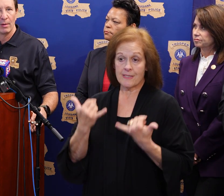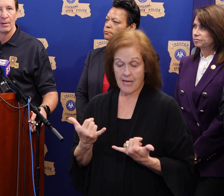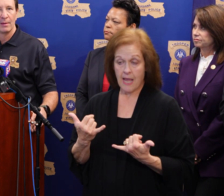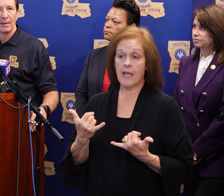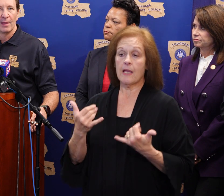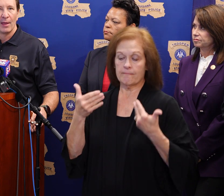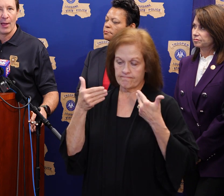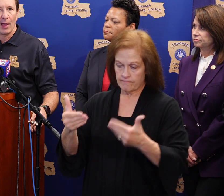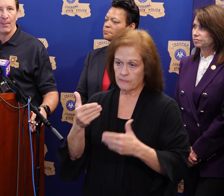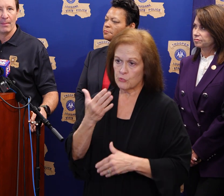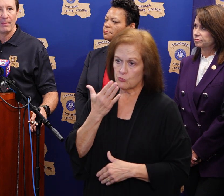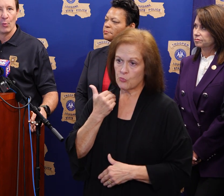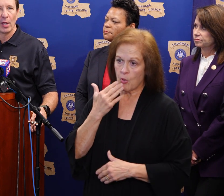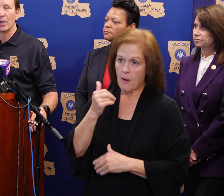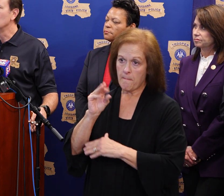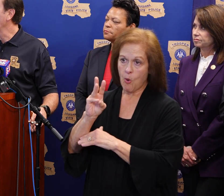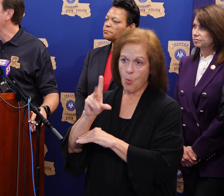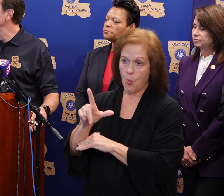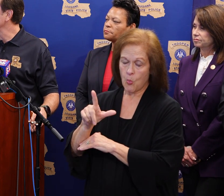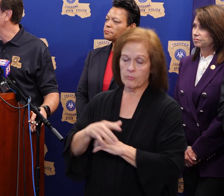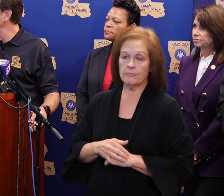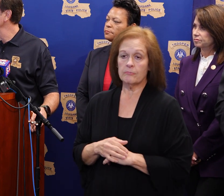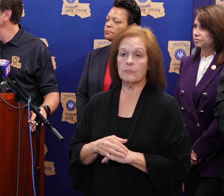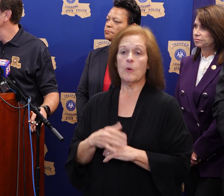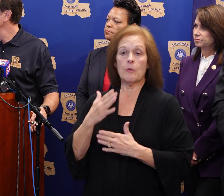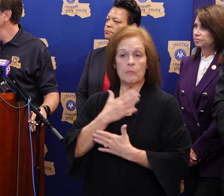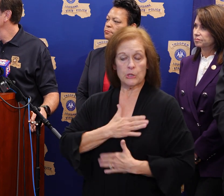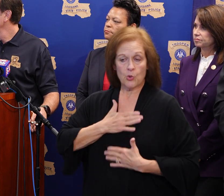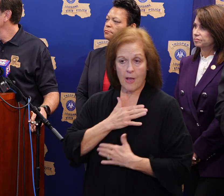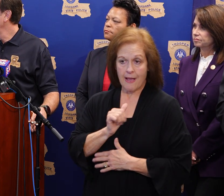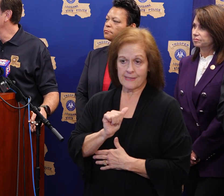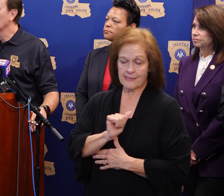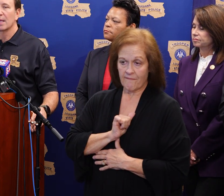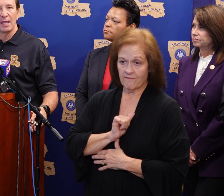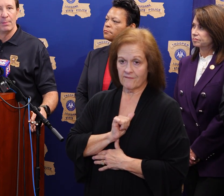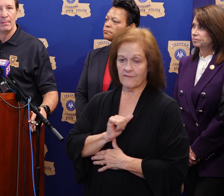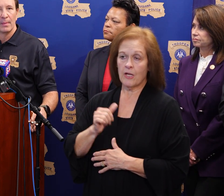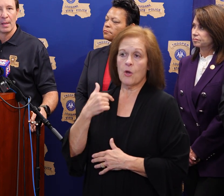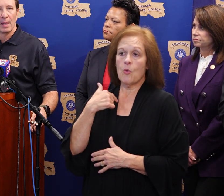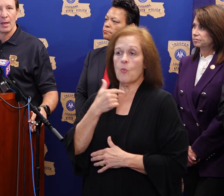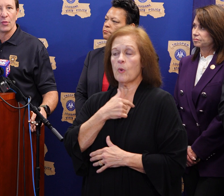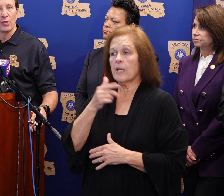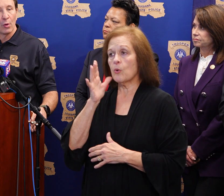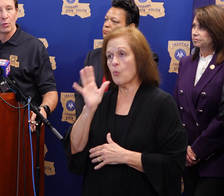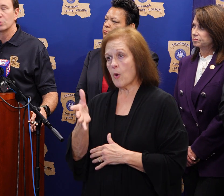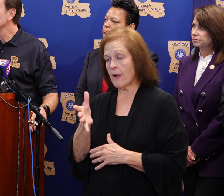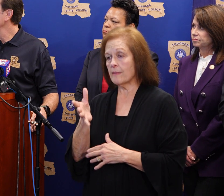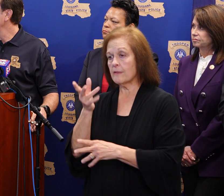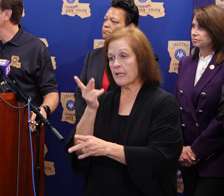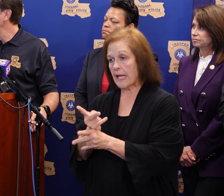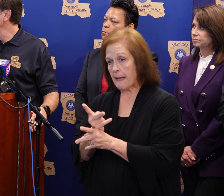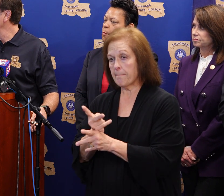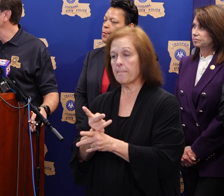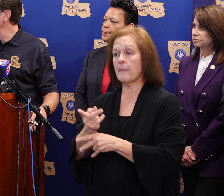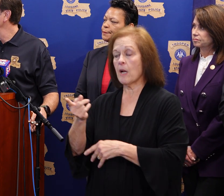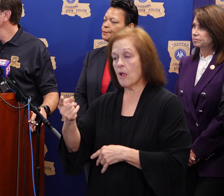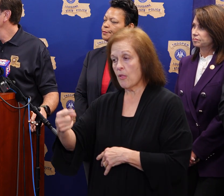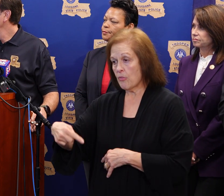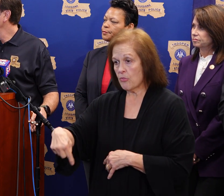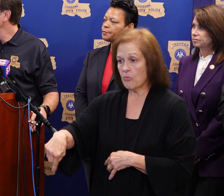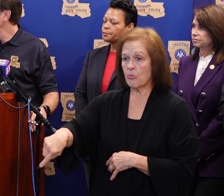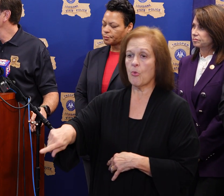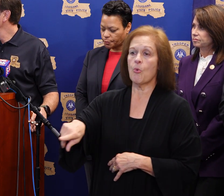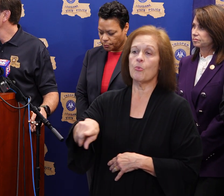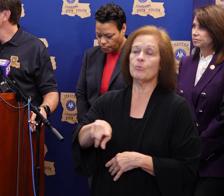bowl. We're going to enjoy ourselves. We're going to keep those,